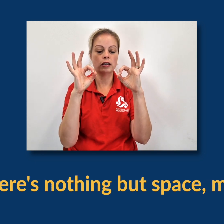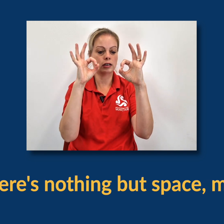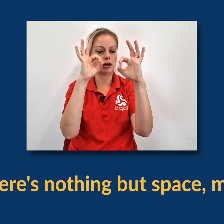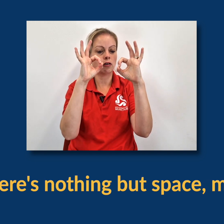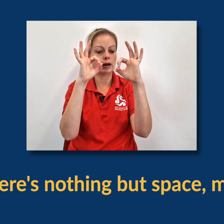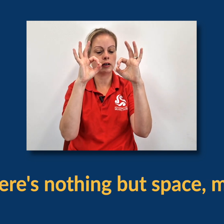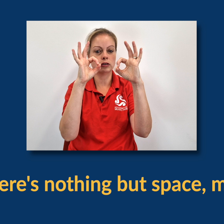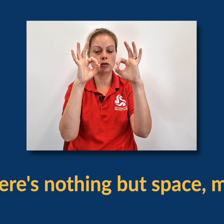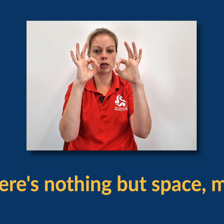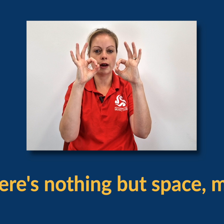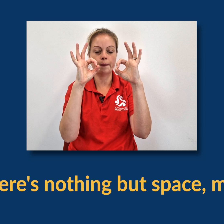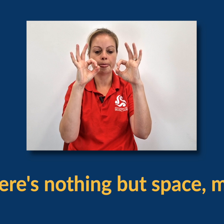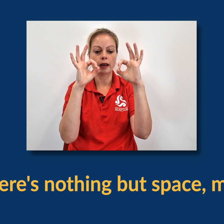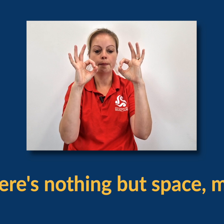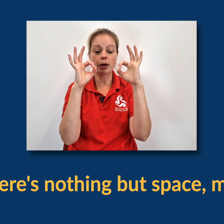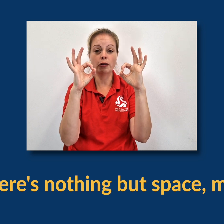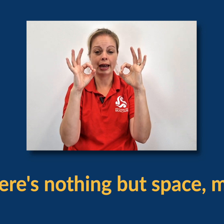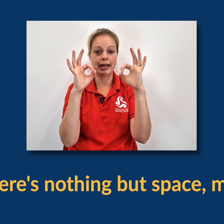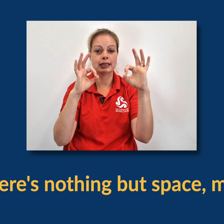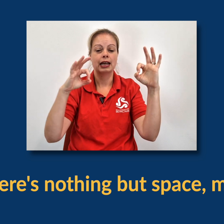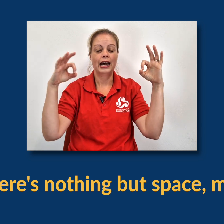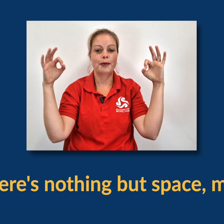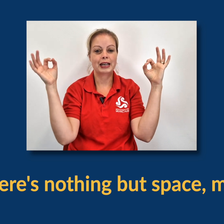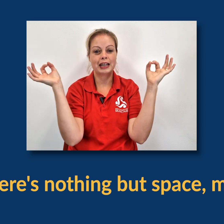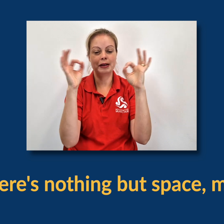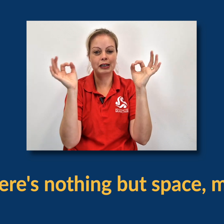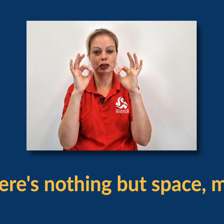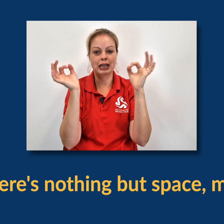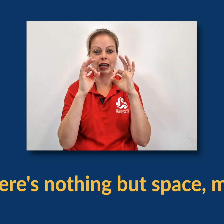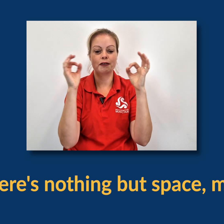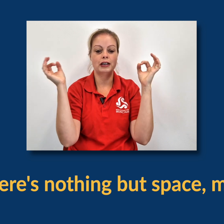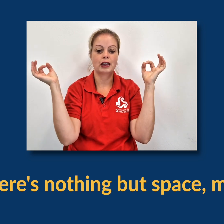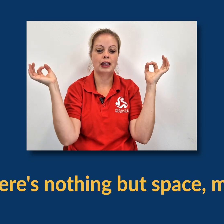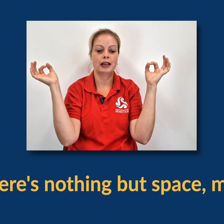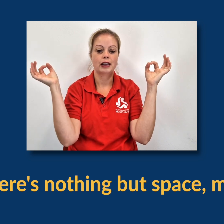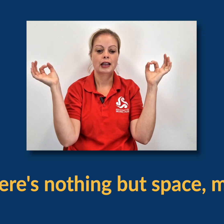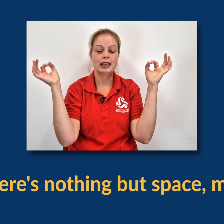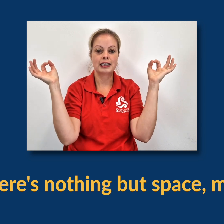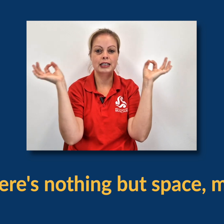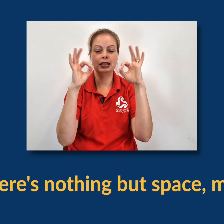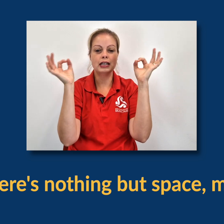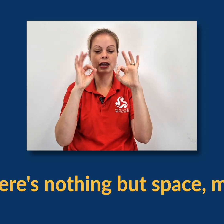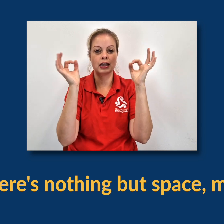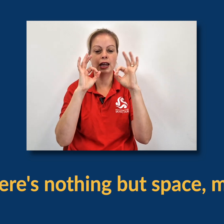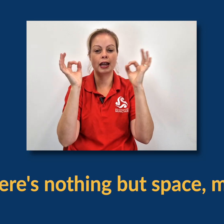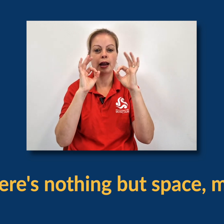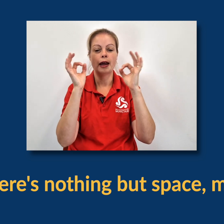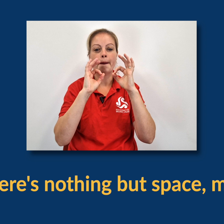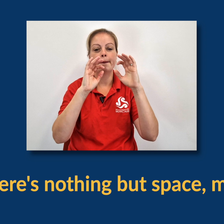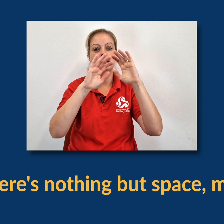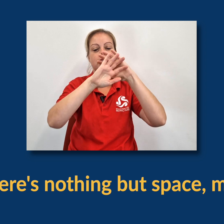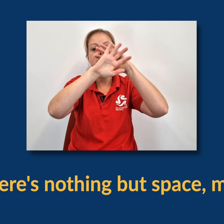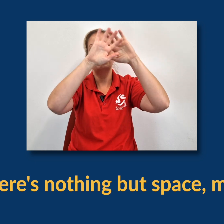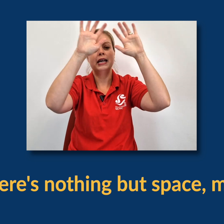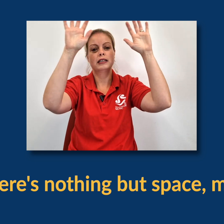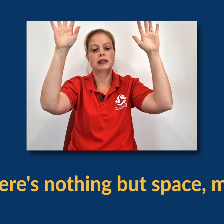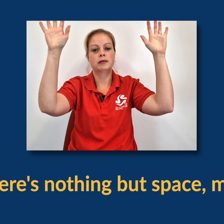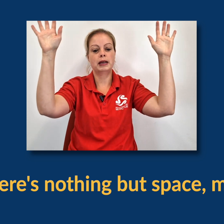circle round onto your thumb, both hands, and we're going to give it a little shake for nothing. There's nothing but space, so it's big hands